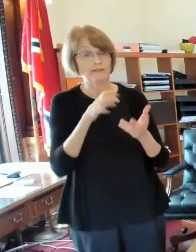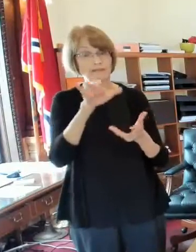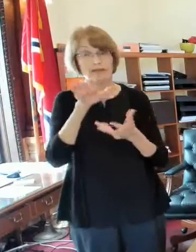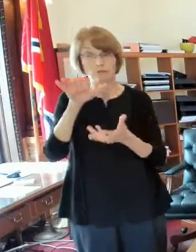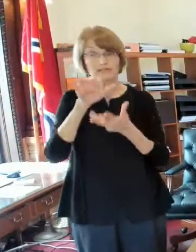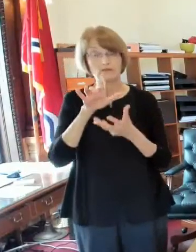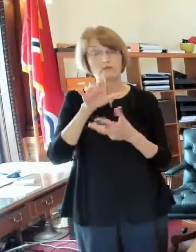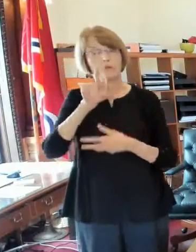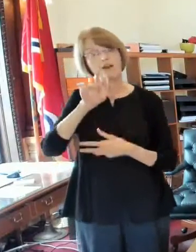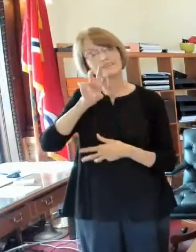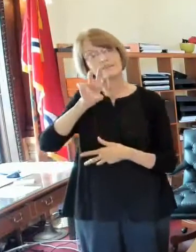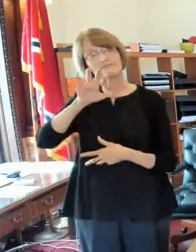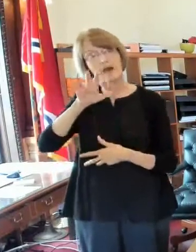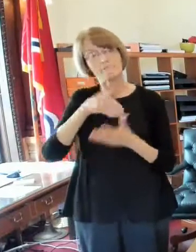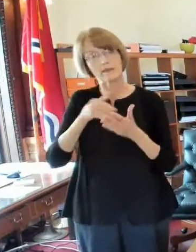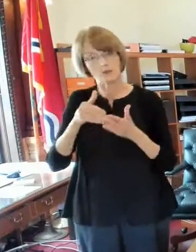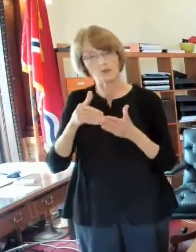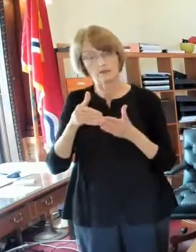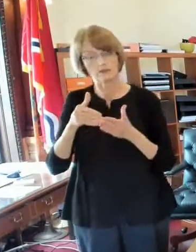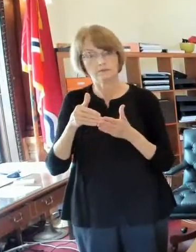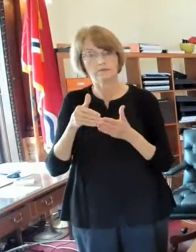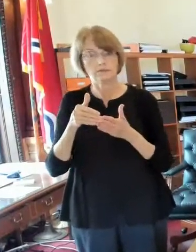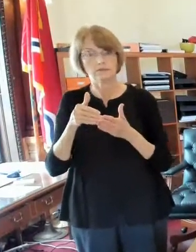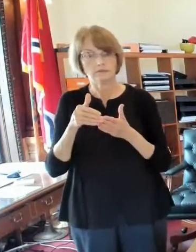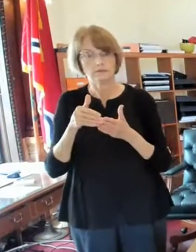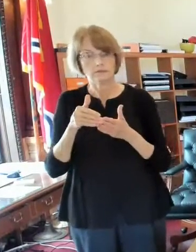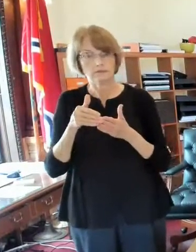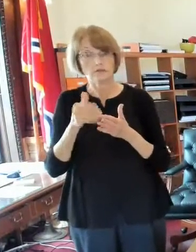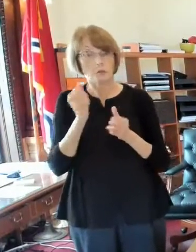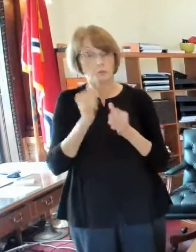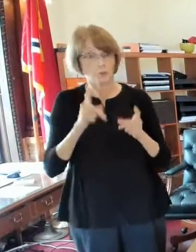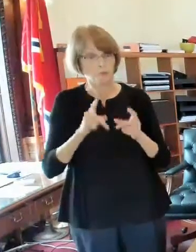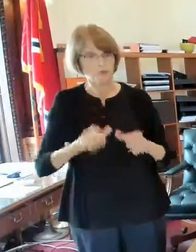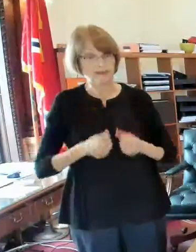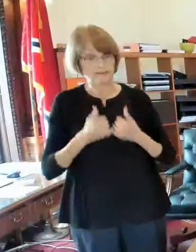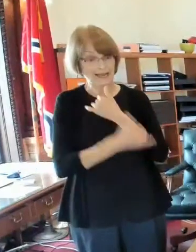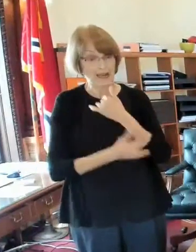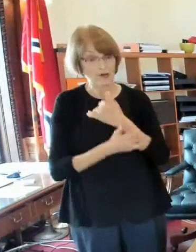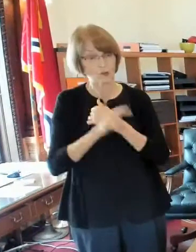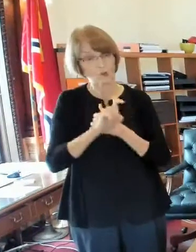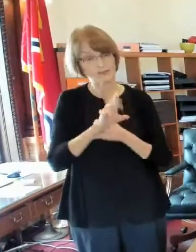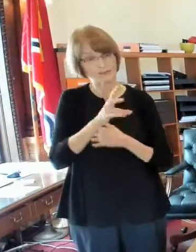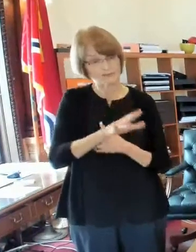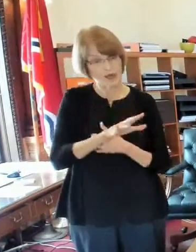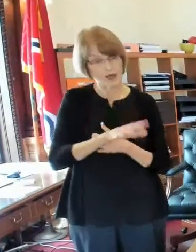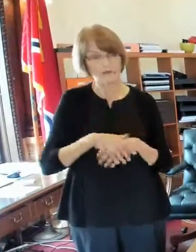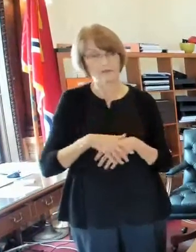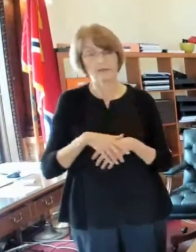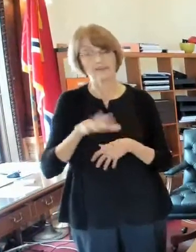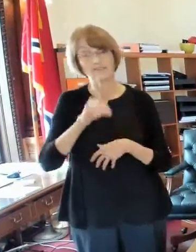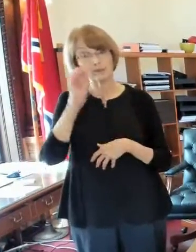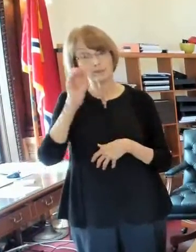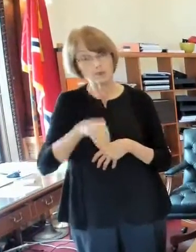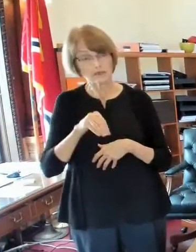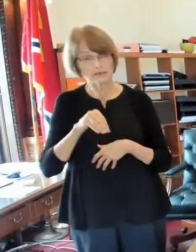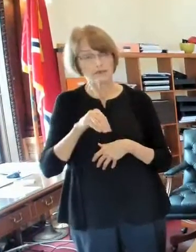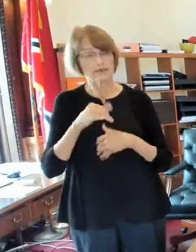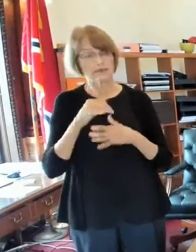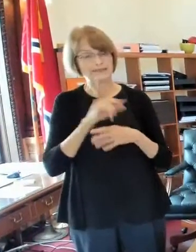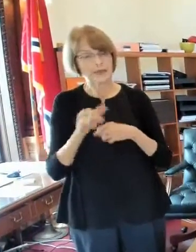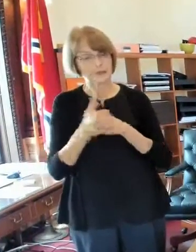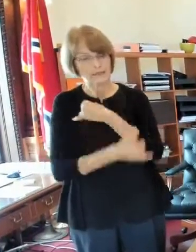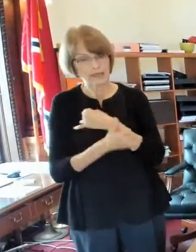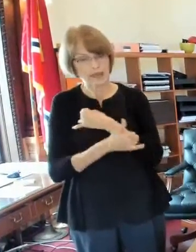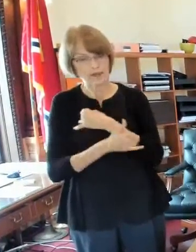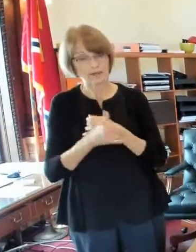million, which was about $175 per person. So St. Louis County got 50% more per person than the city